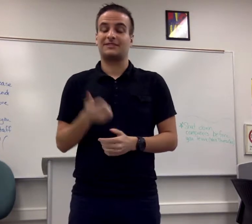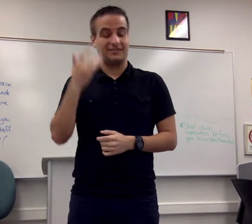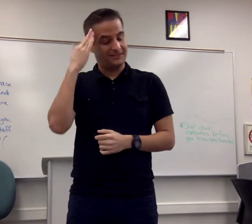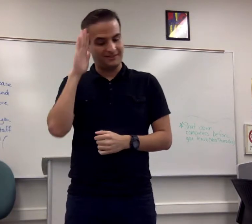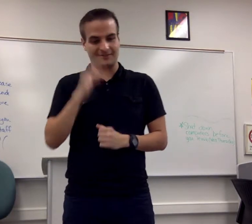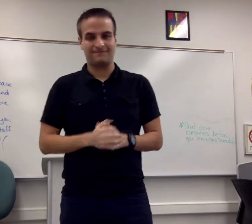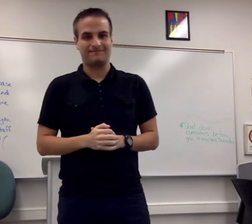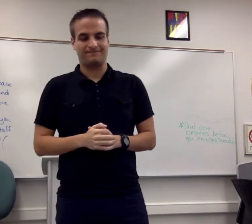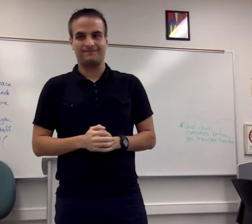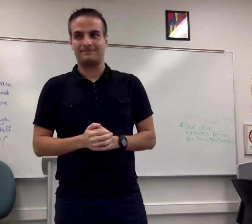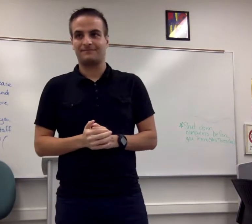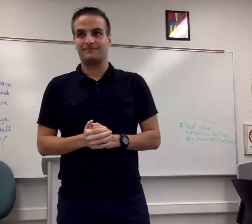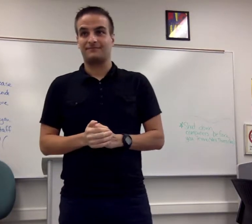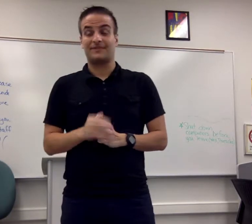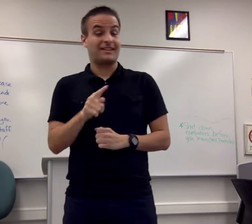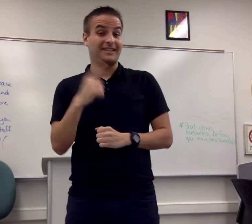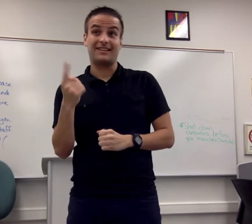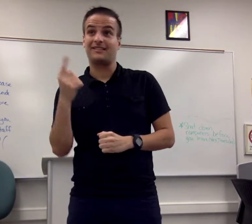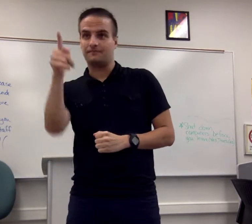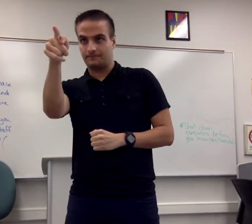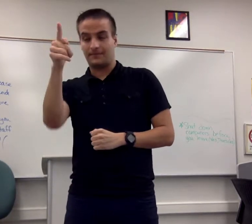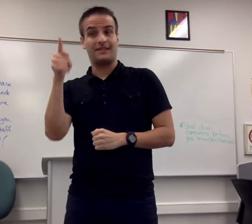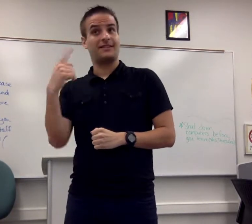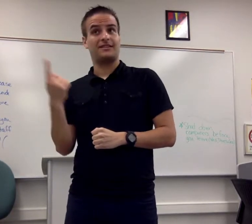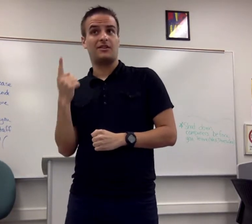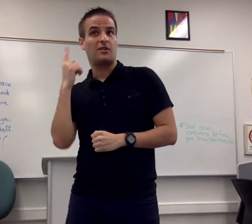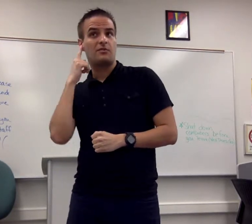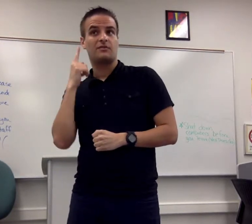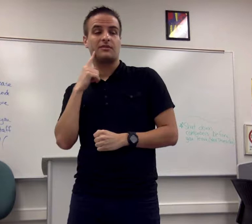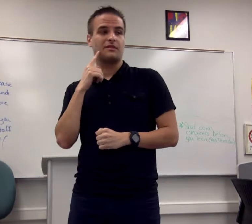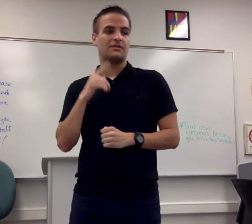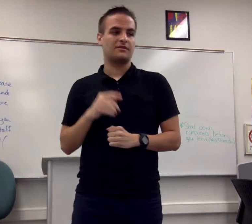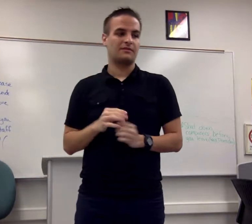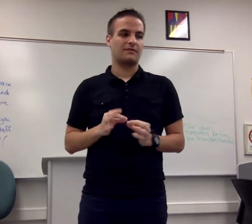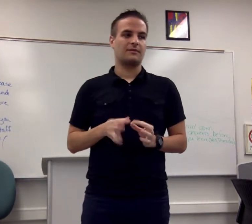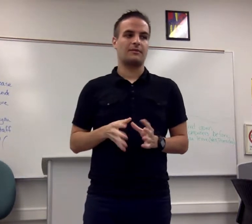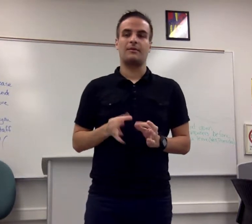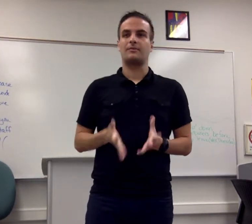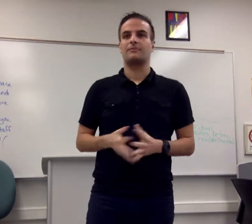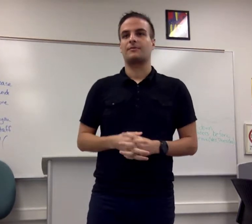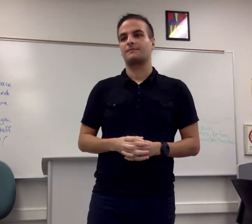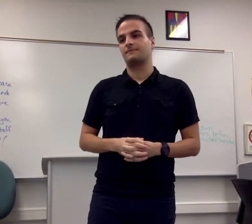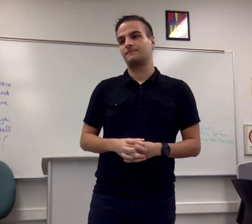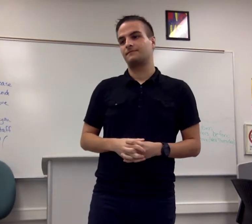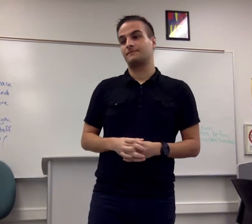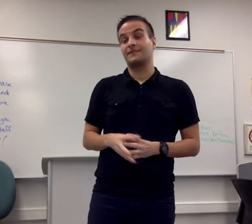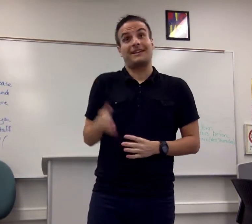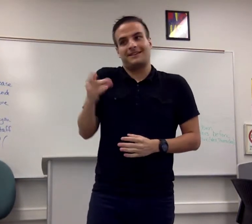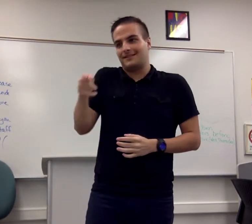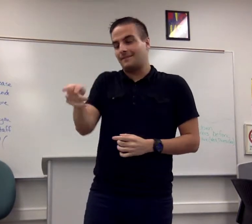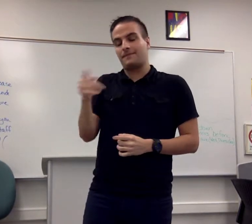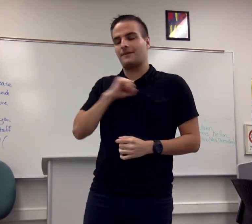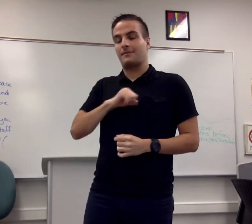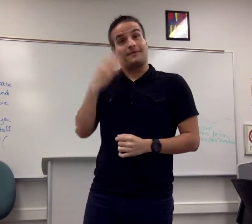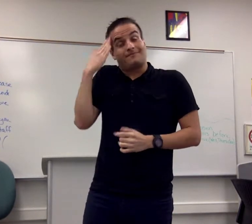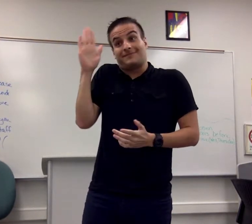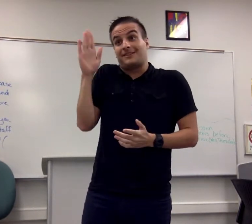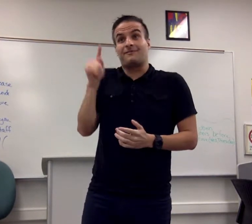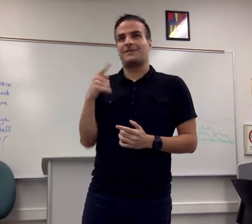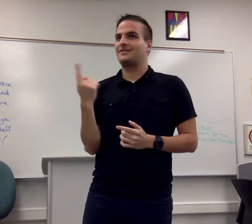Is that the only interpreter there at the event? We don't know. That's the blip we got from the scenario. That's